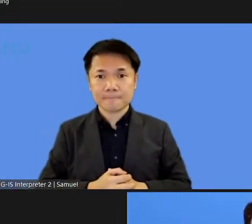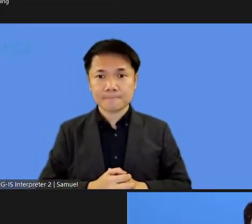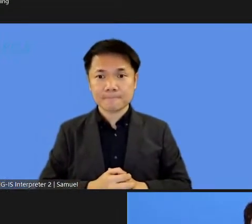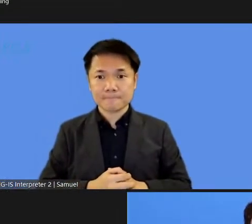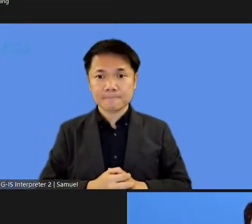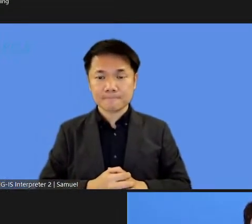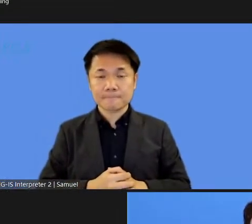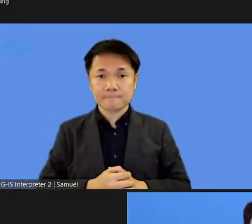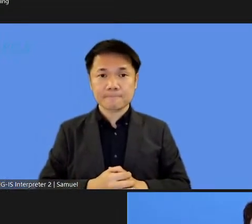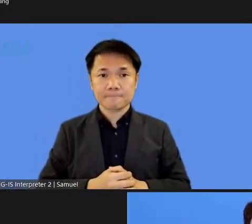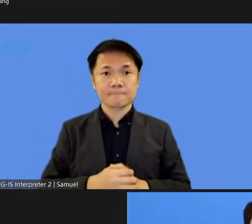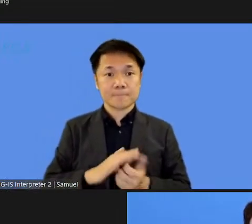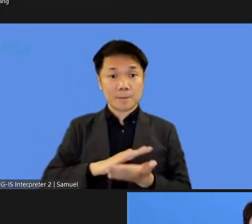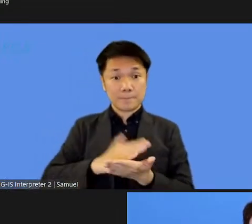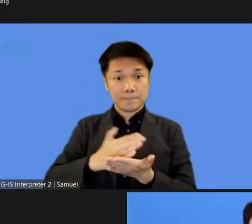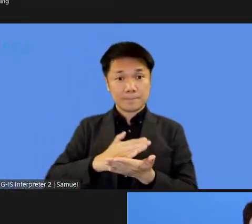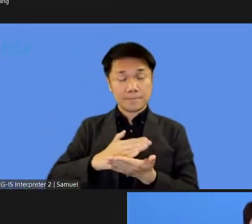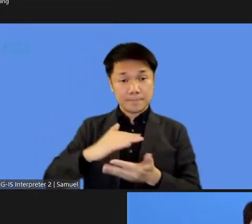is able to